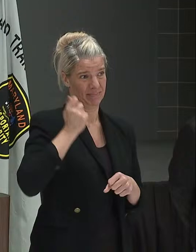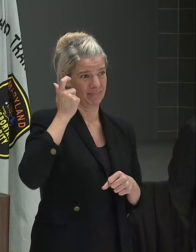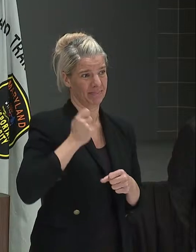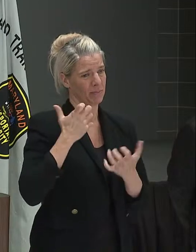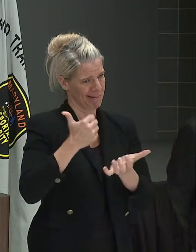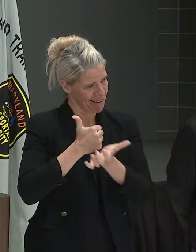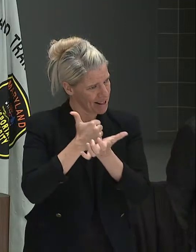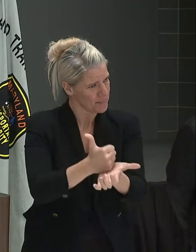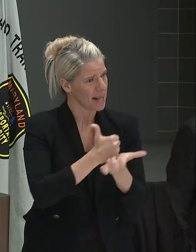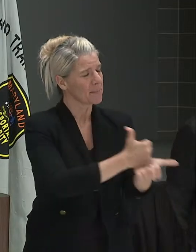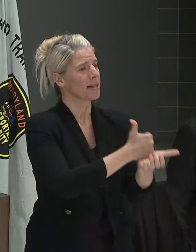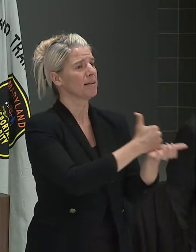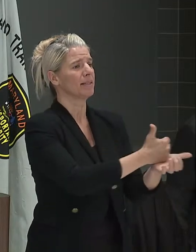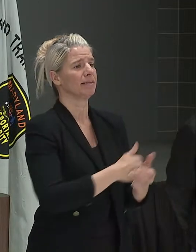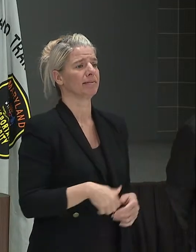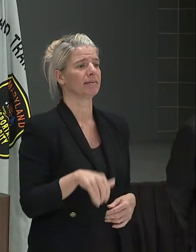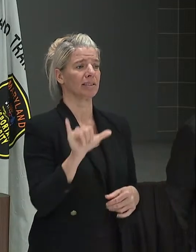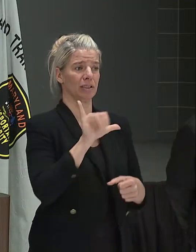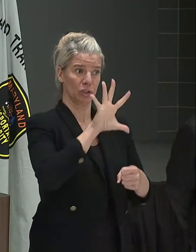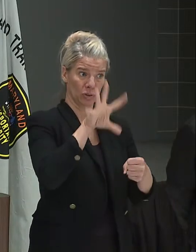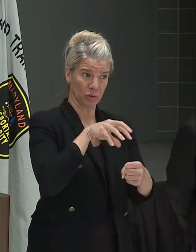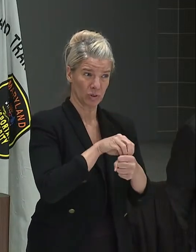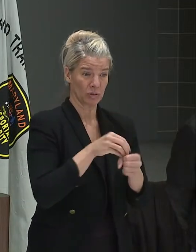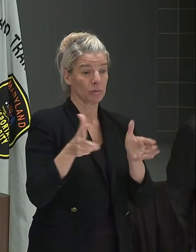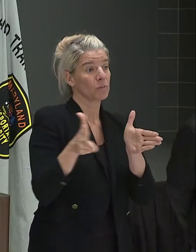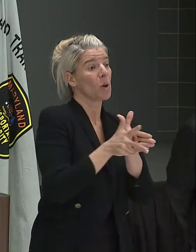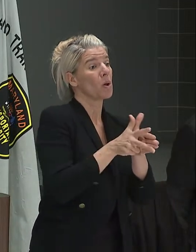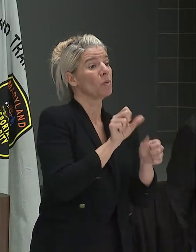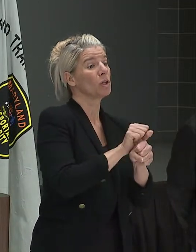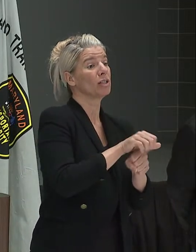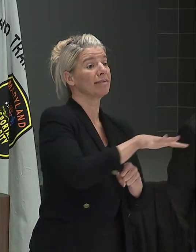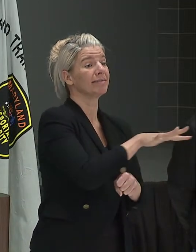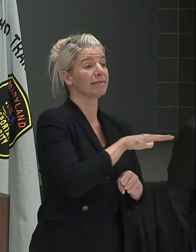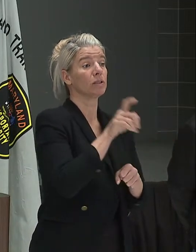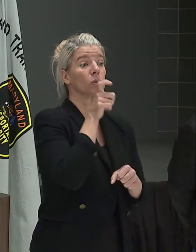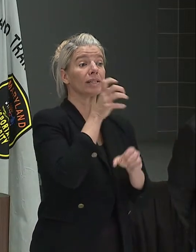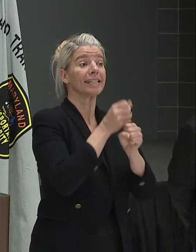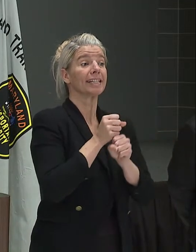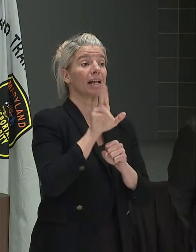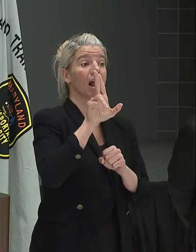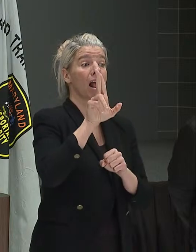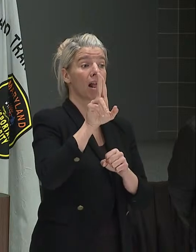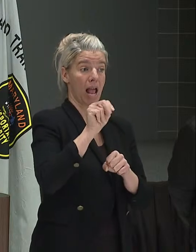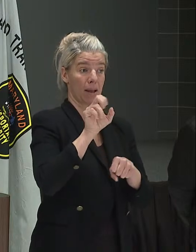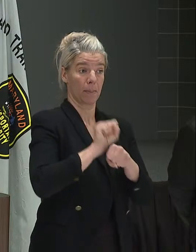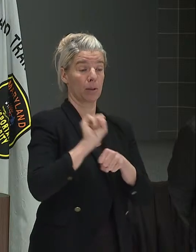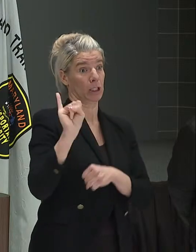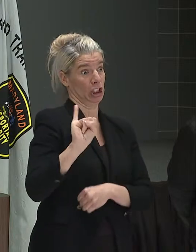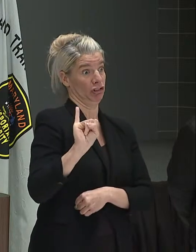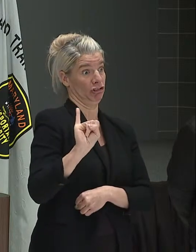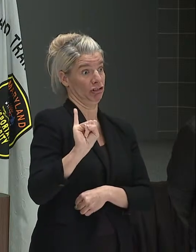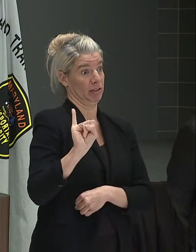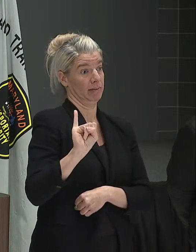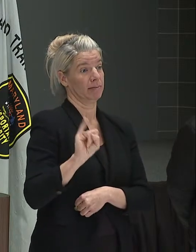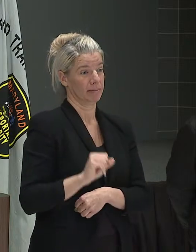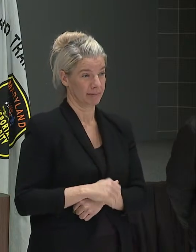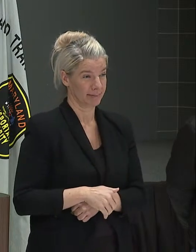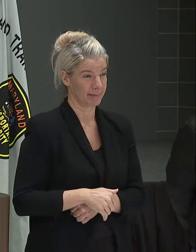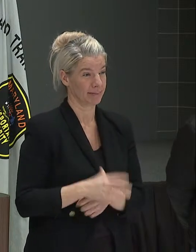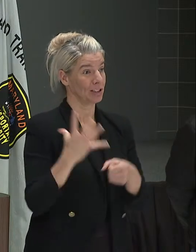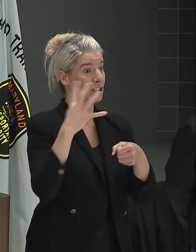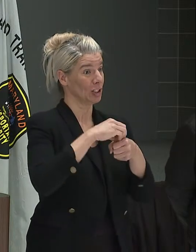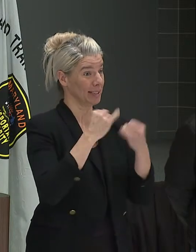including port workers who are receiving unemployment insurance, and including